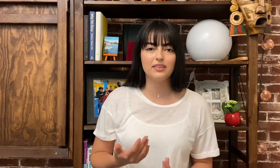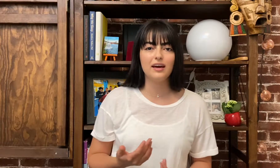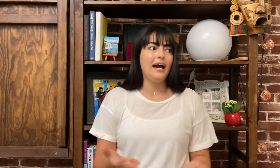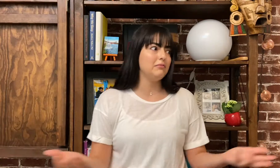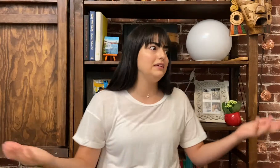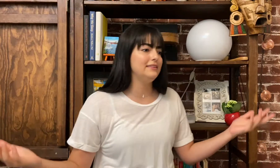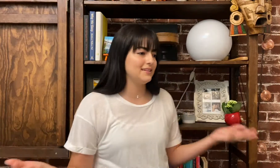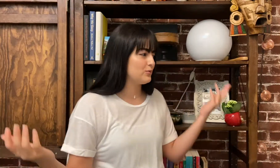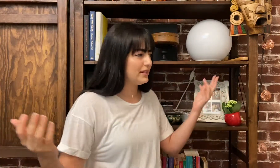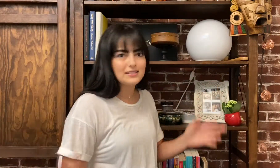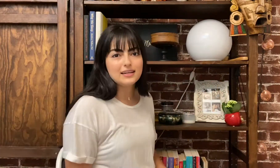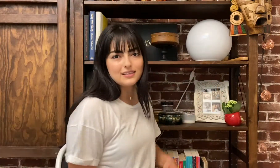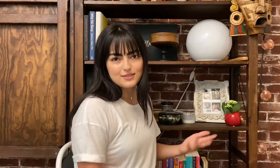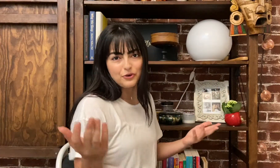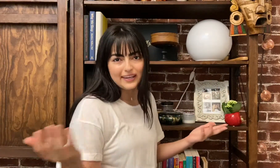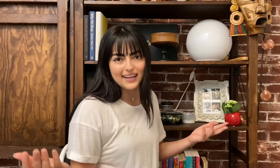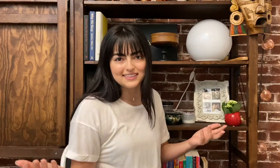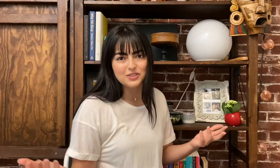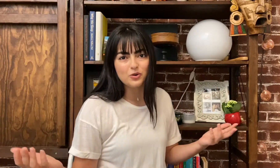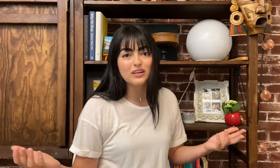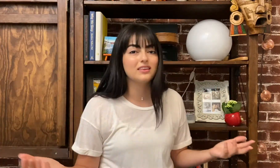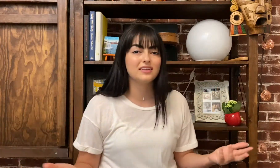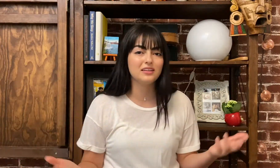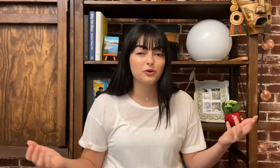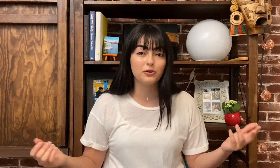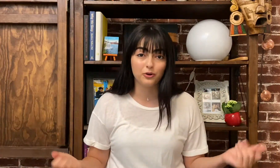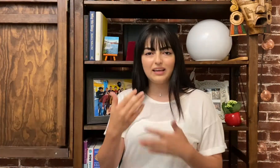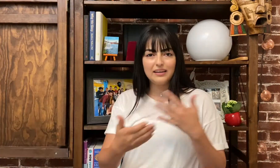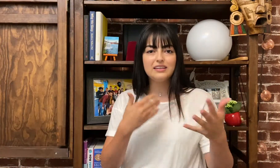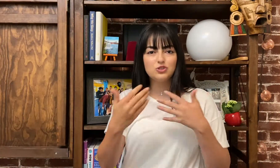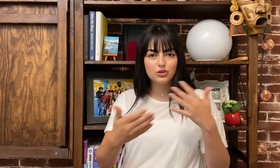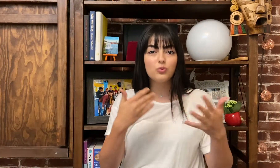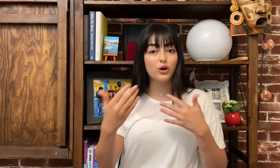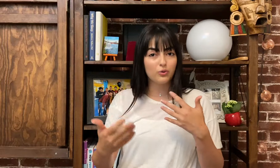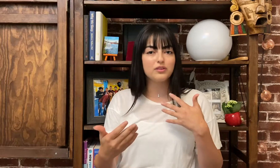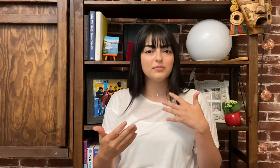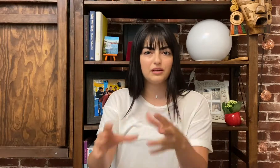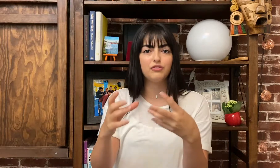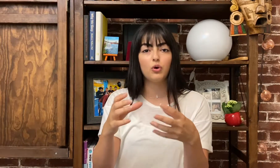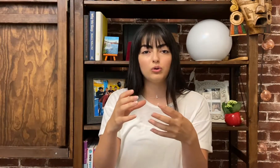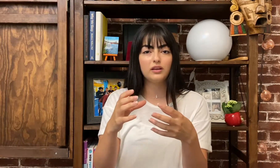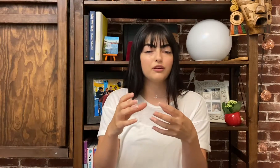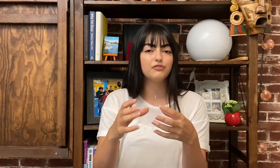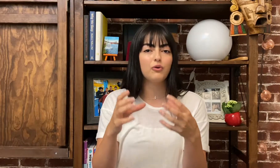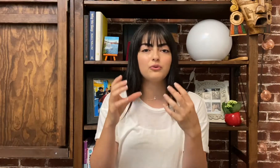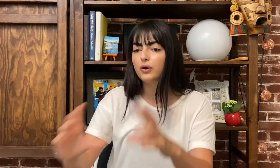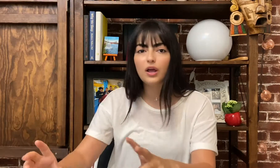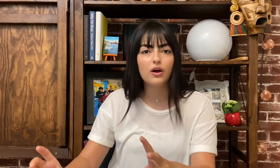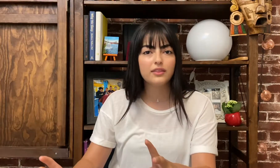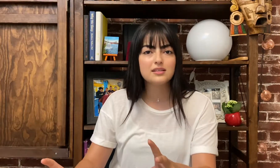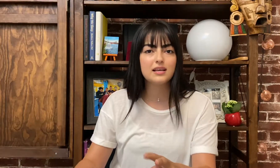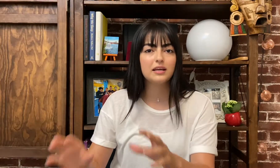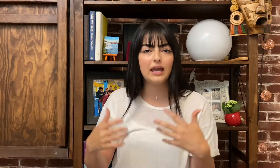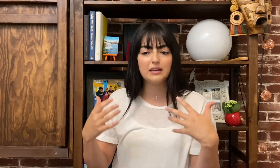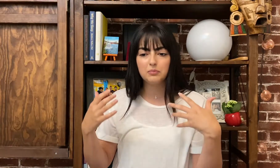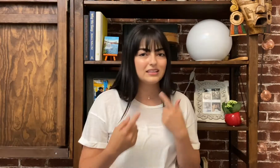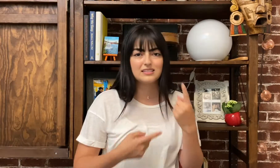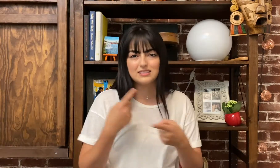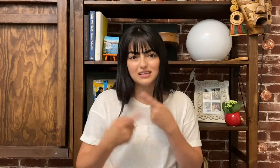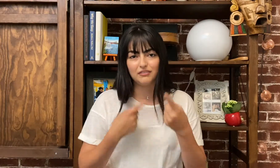I mean, that's what I studied, so I can't teach you anything that I don't know. I need you to work with me. If you're holding your phone, put it on this side, and this is the sign for